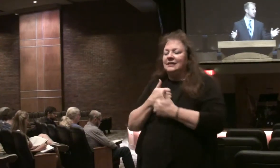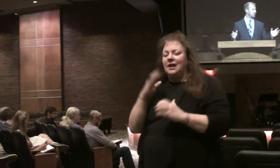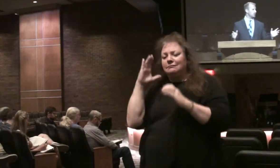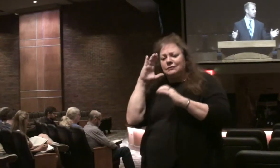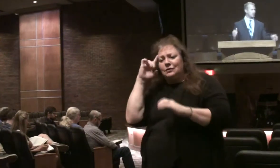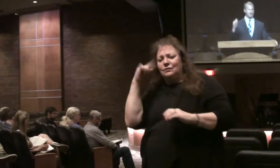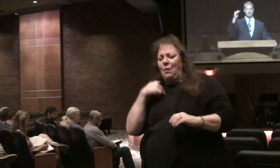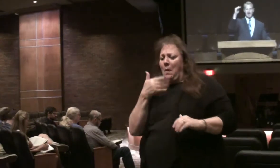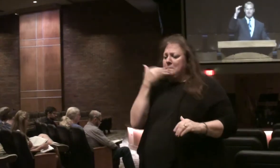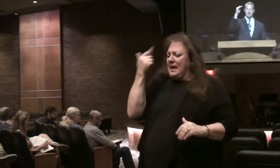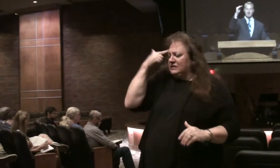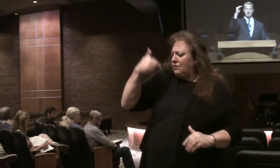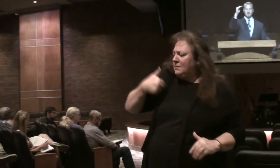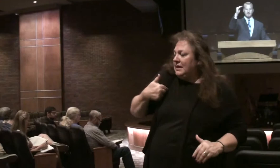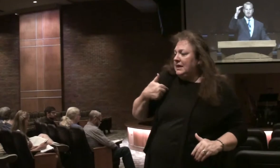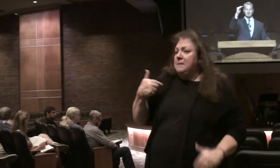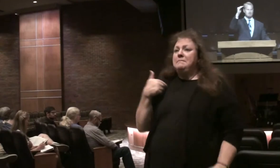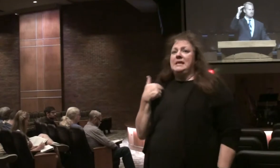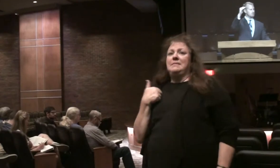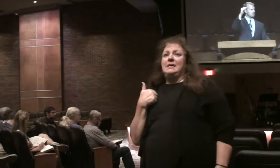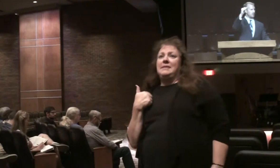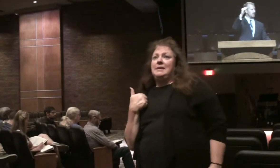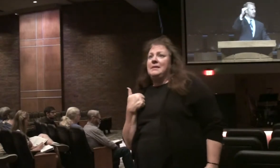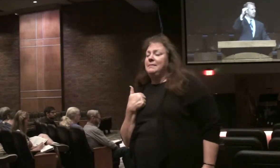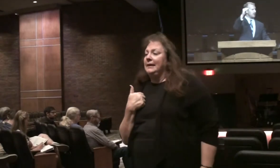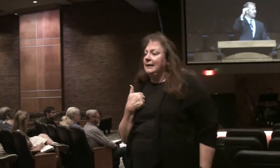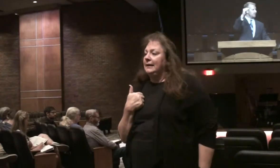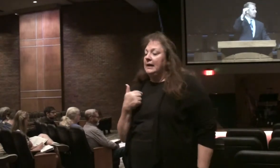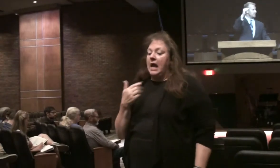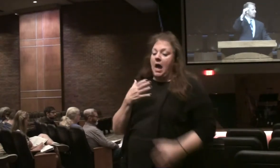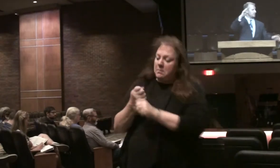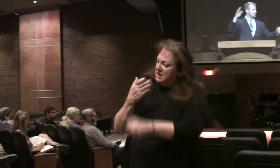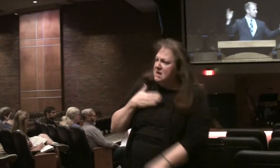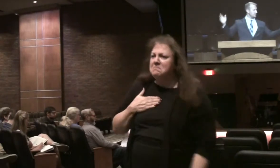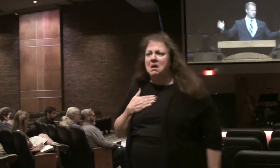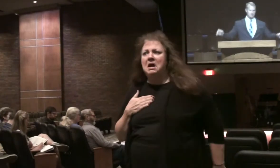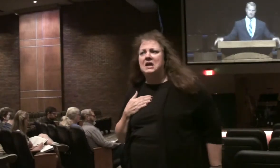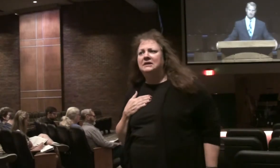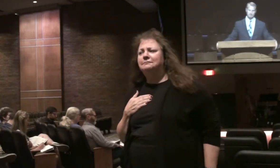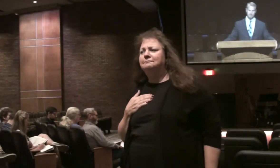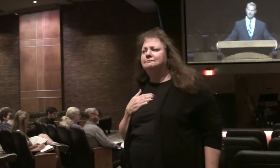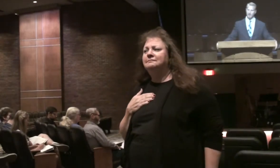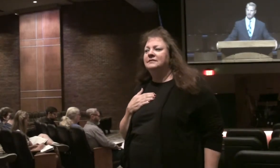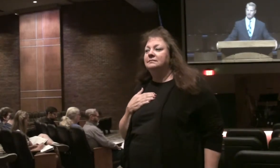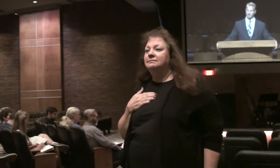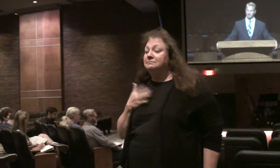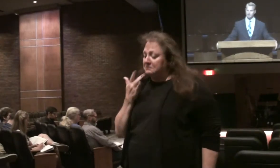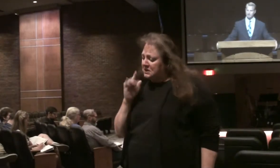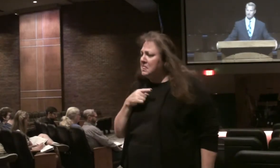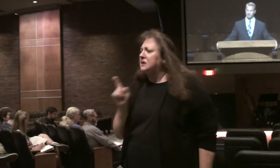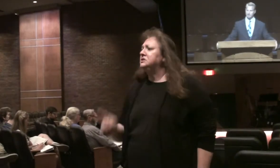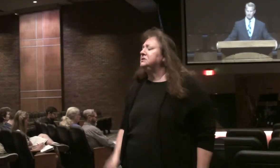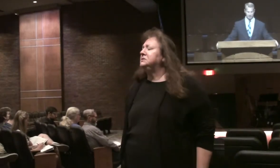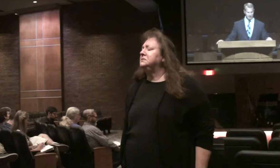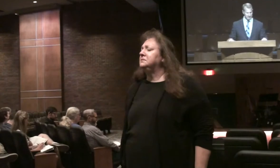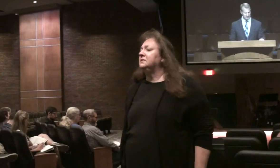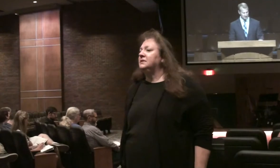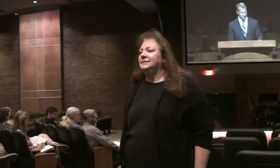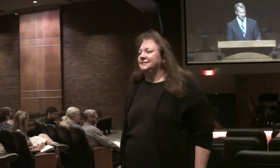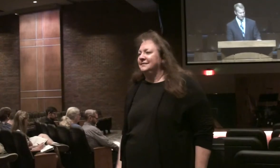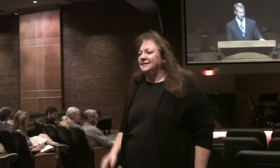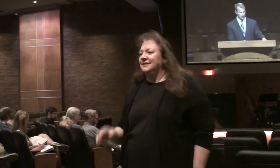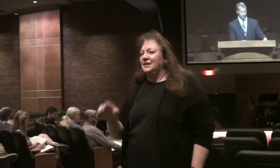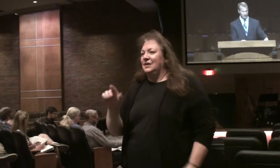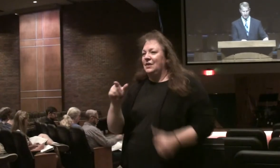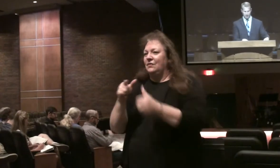seek its own. It's not me. I'm going to get mine. Good luck. Turn back to